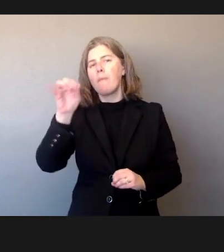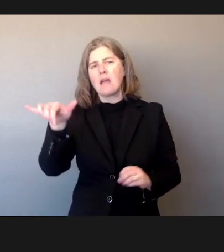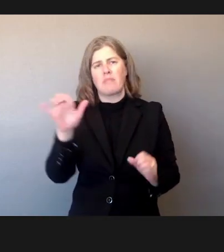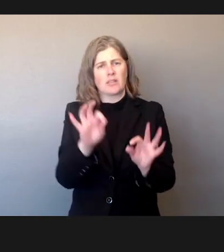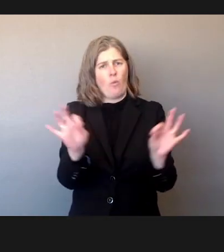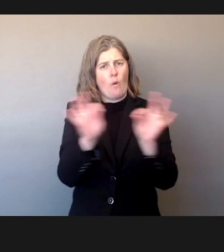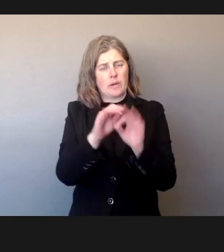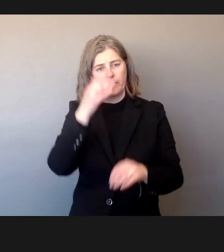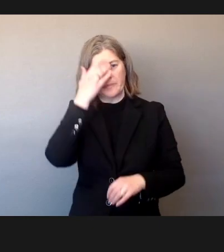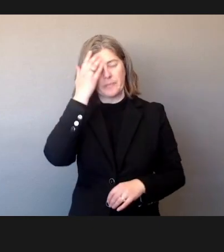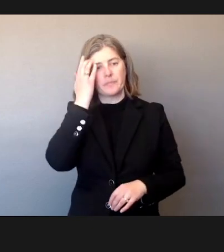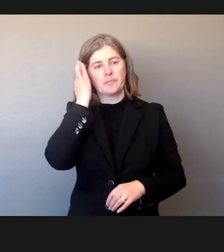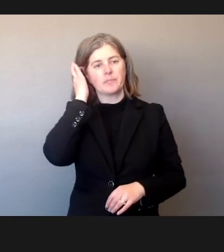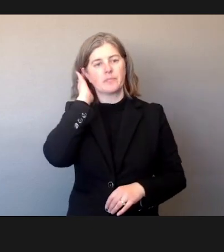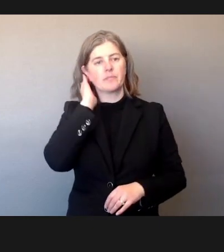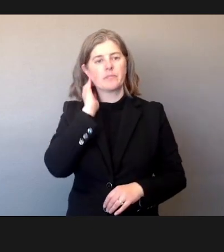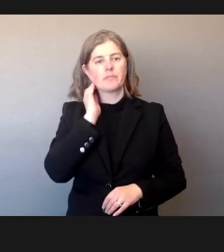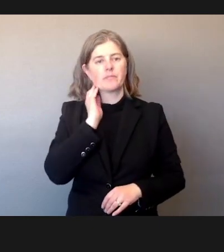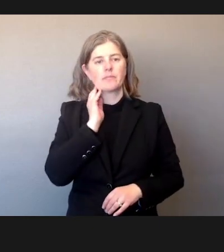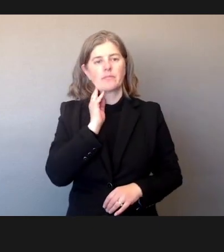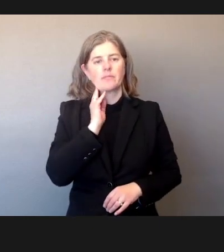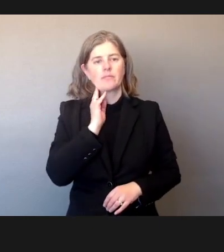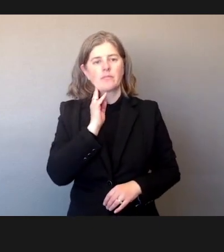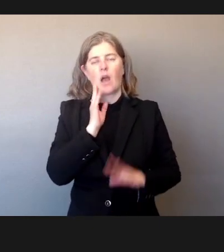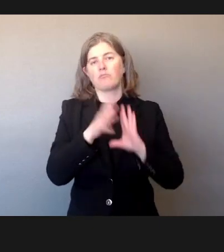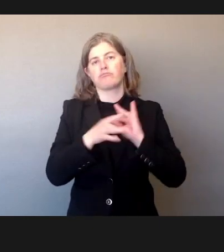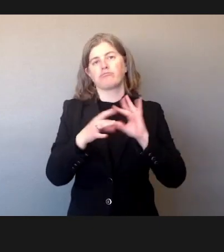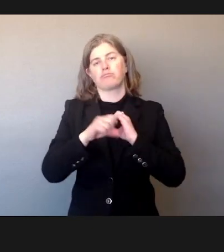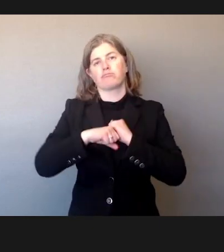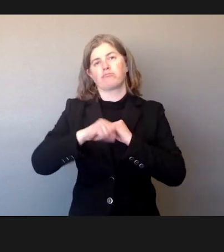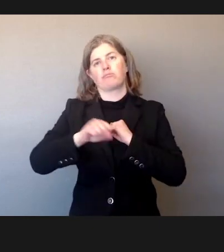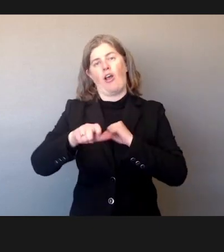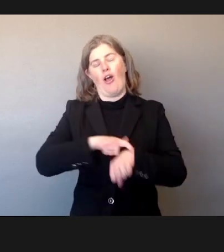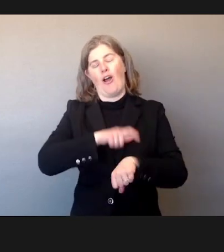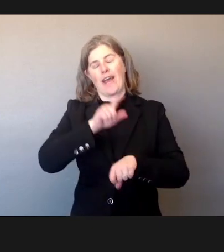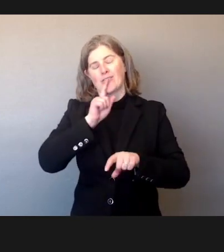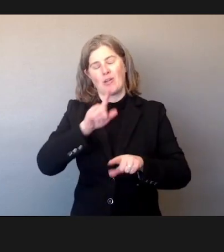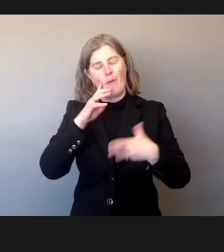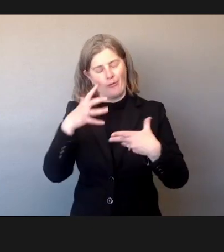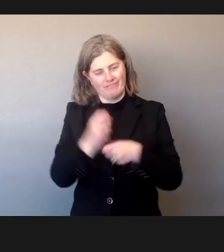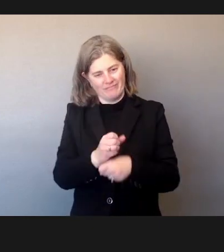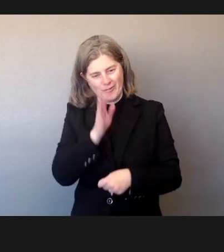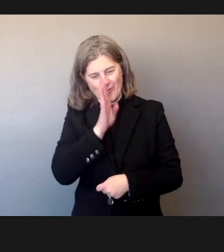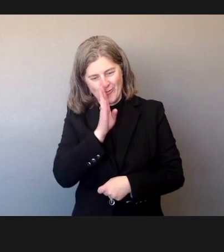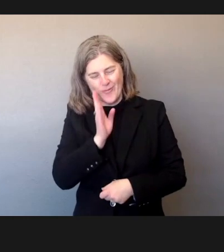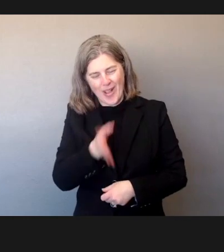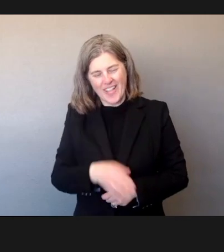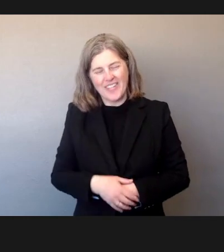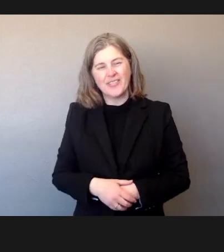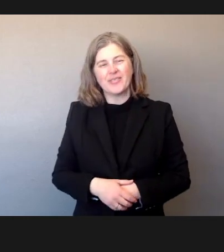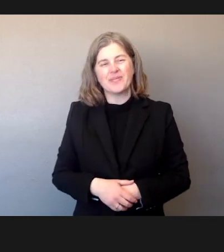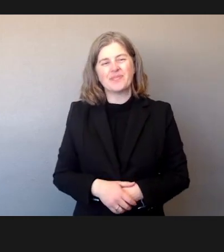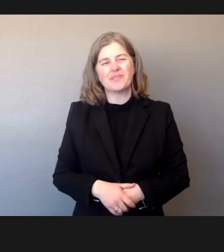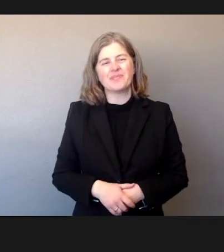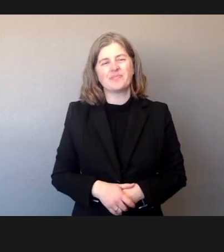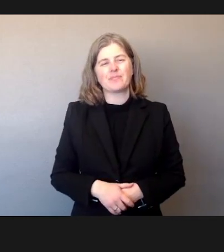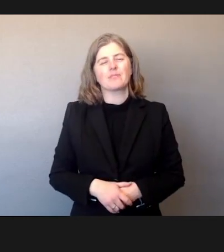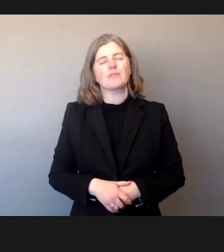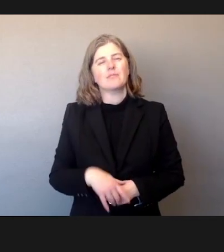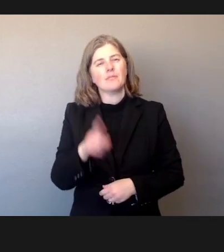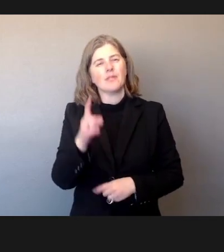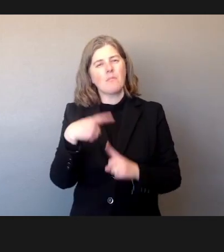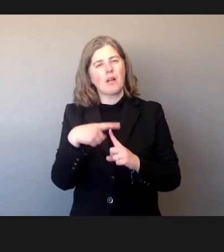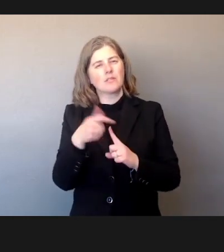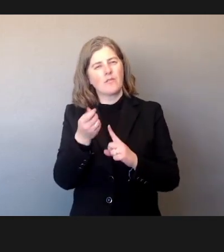important. I'm giving too long of an answer here, but I'll finish up. And then I think a couple other things that